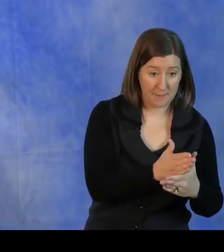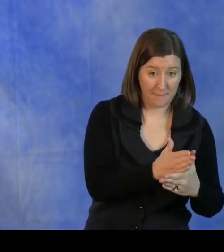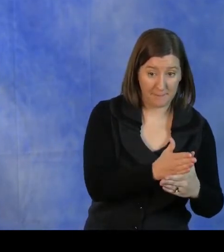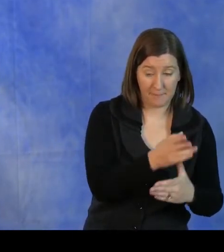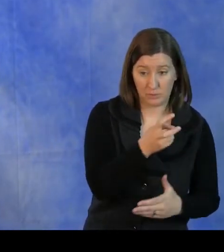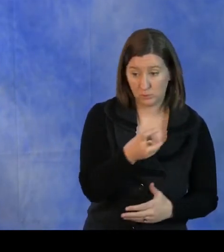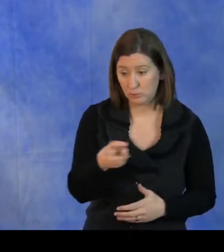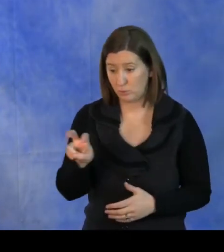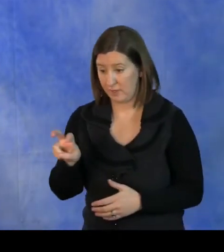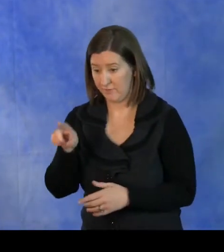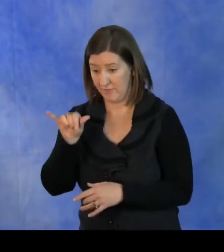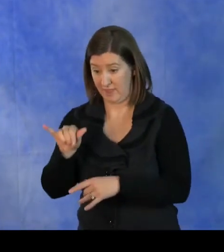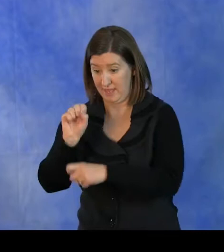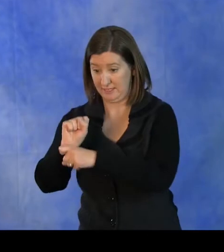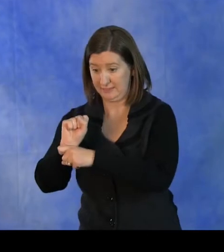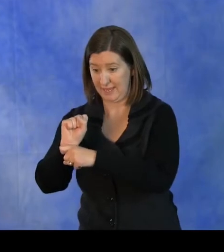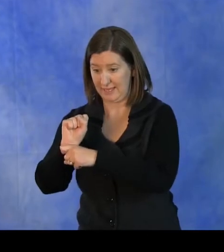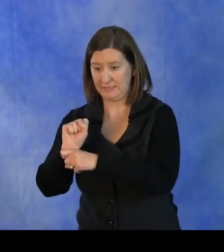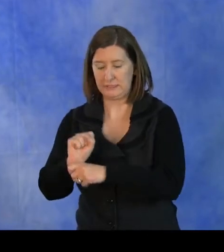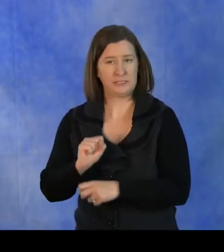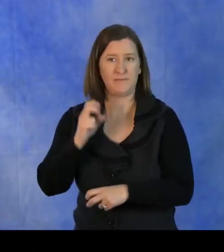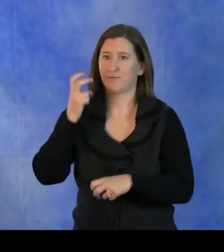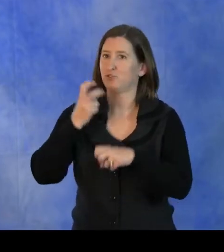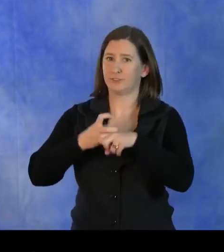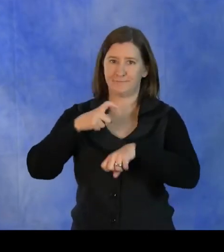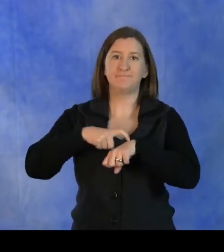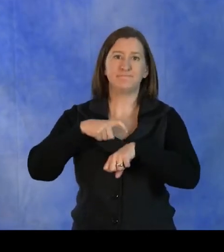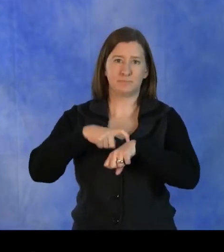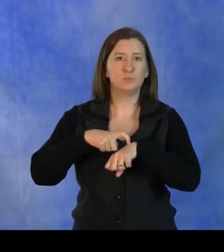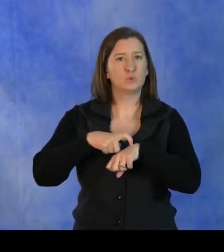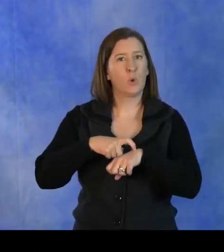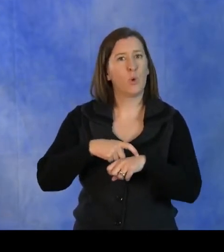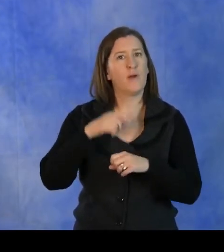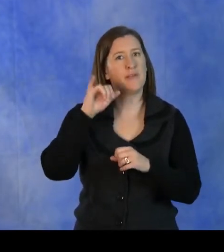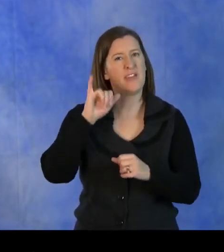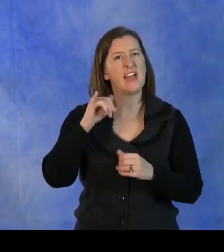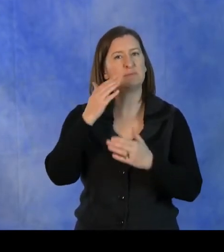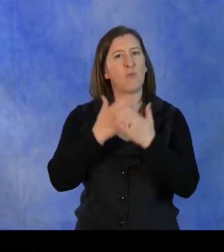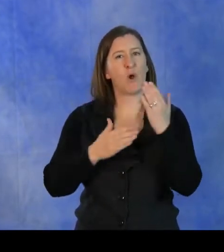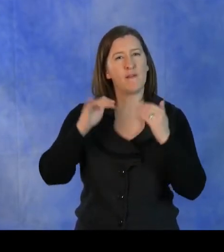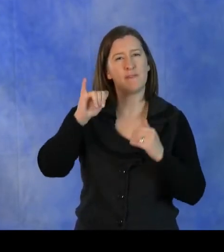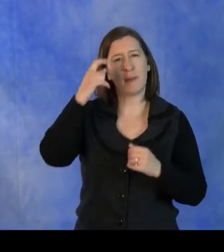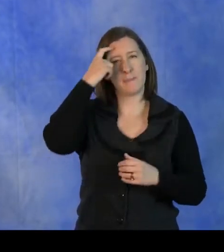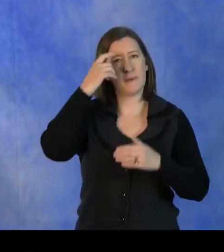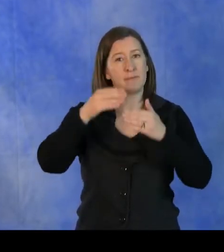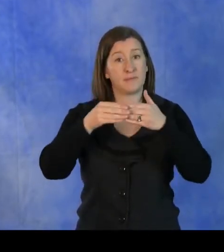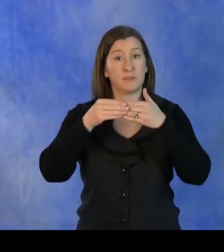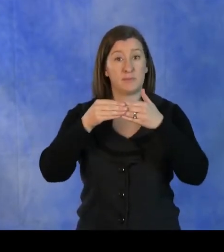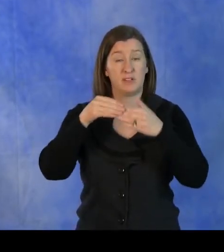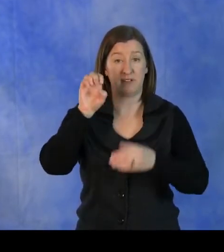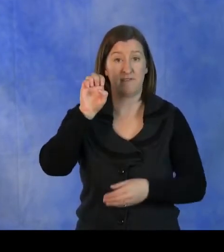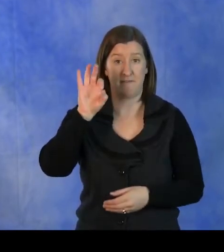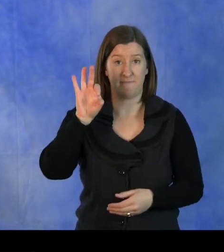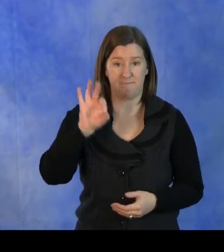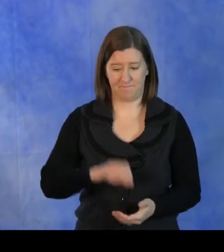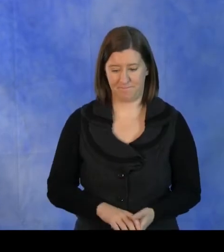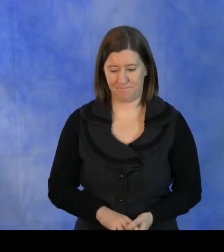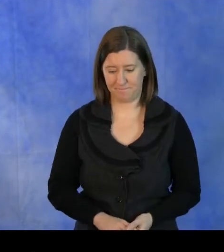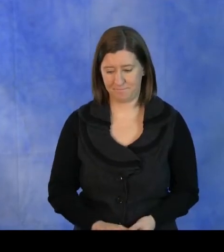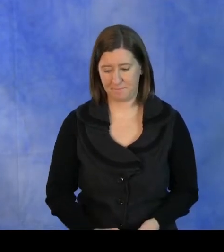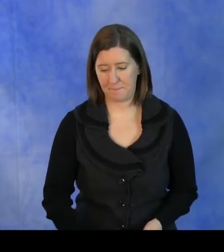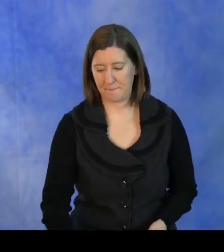something specific, then stop that task and move on to something else. They have a really hard time with that. And